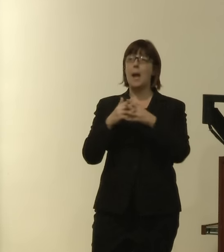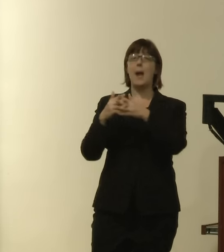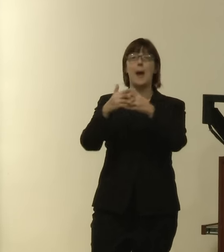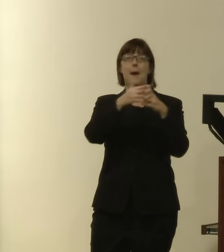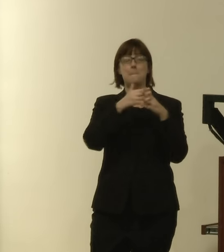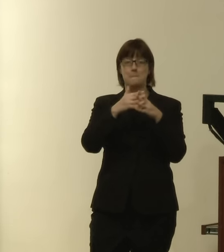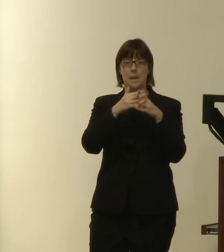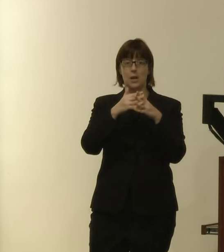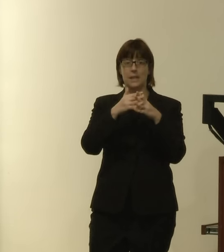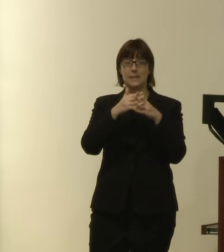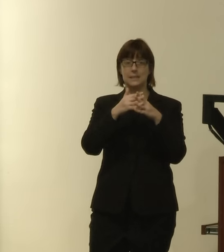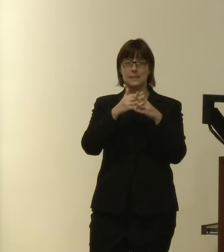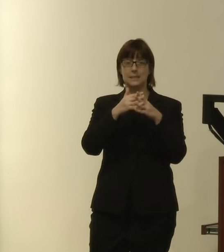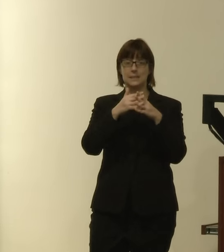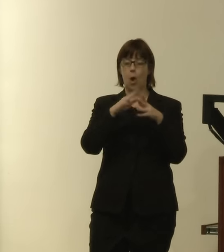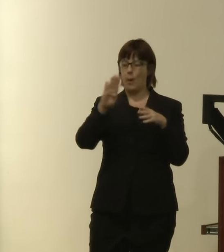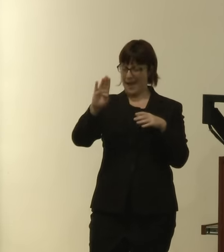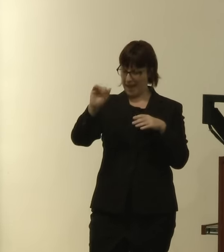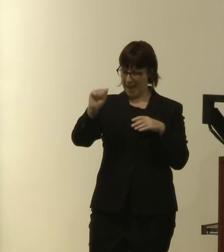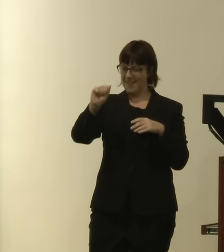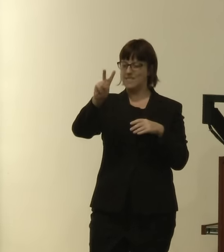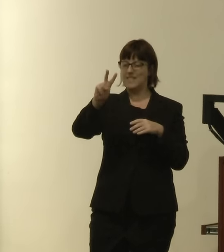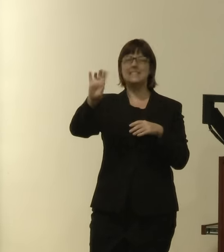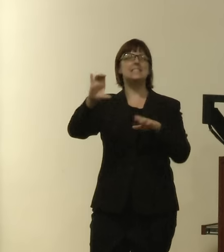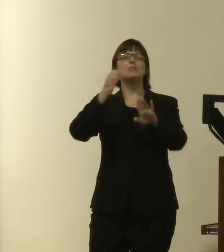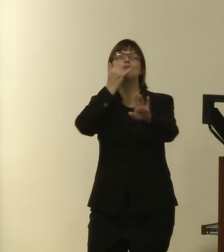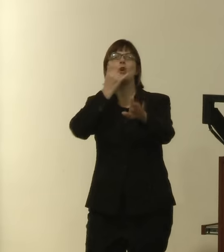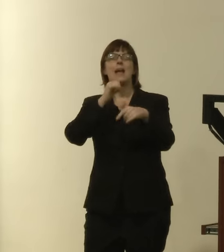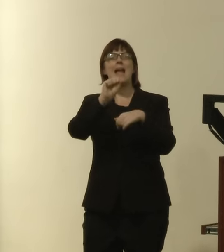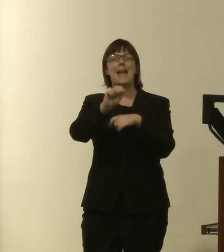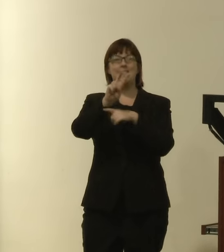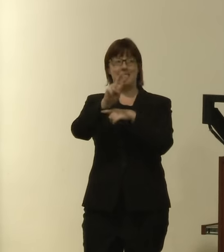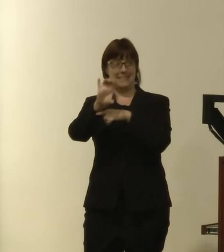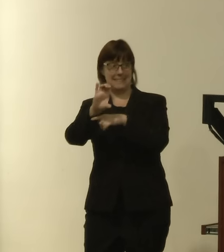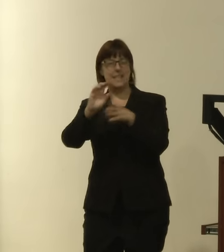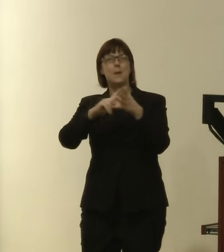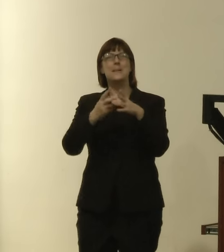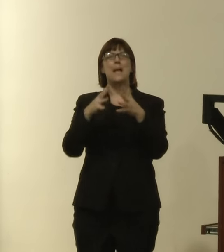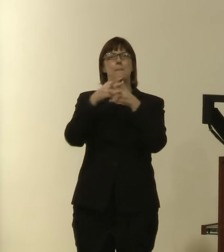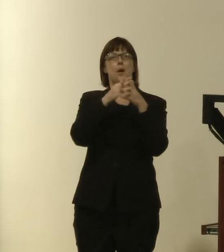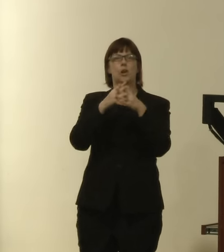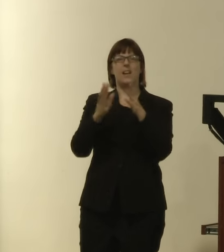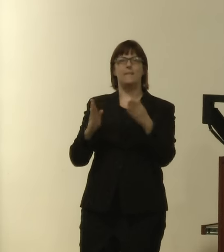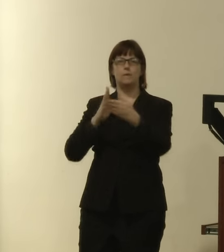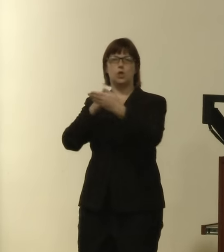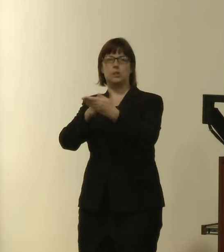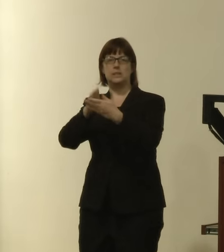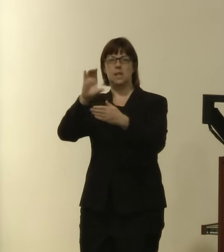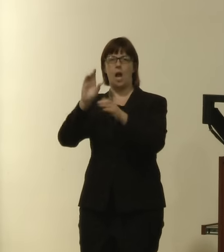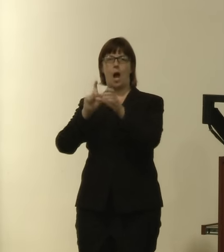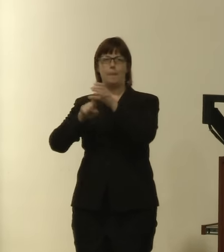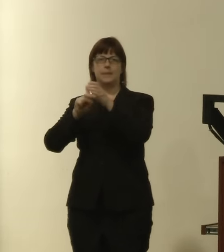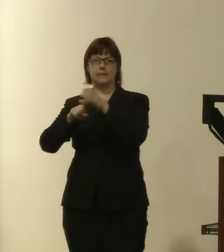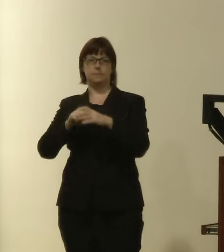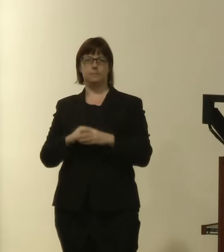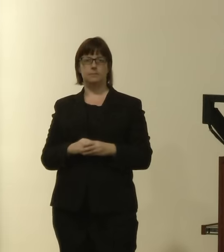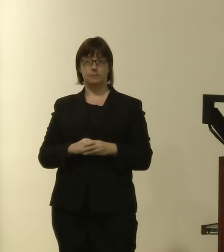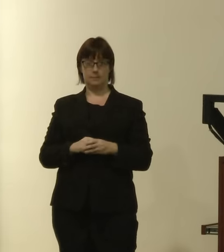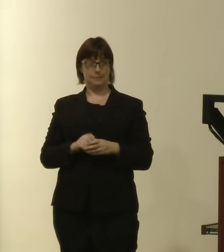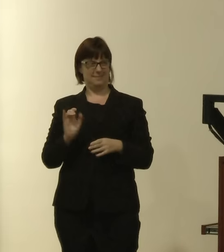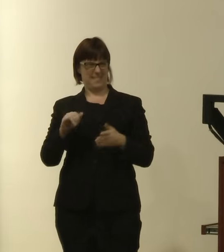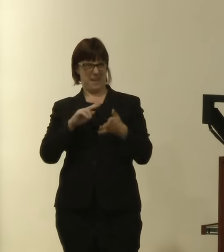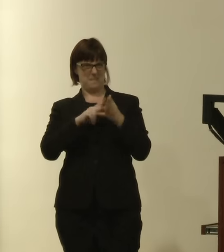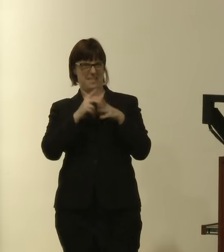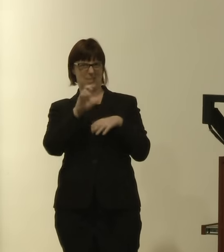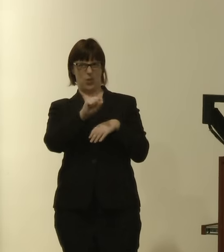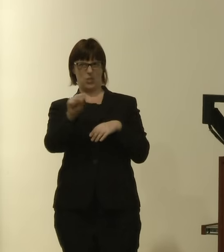Americanism versus communism. It's a cold, you know, we're living in the Cold War. So the answer to your question, I believe, is Cold War politics. You know, in